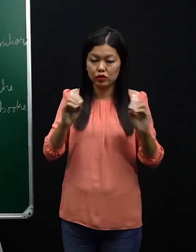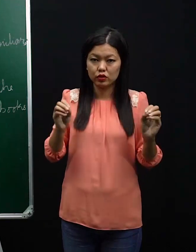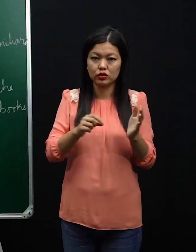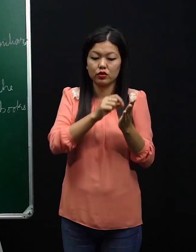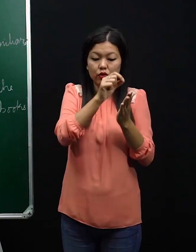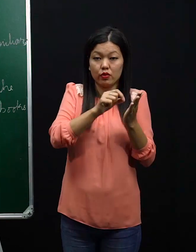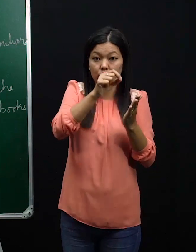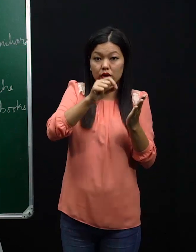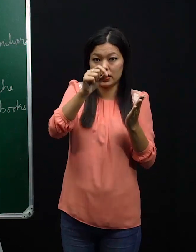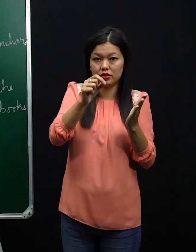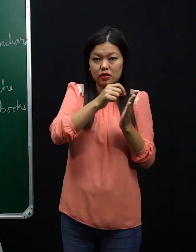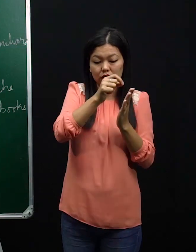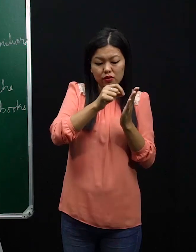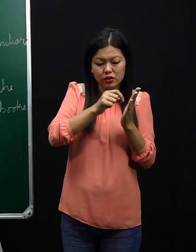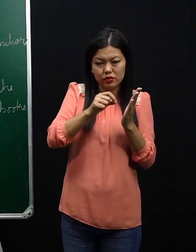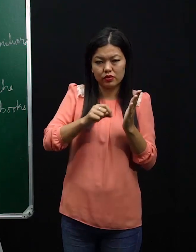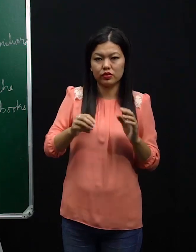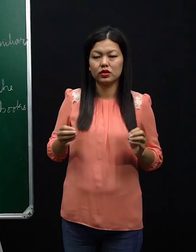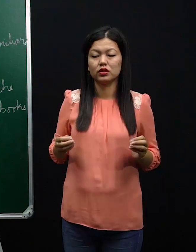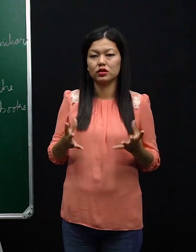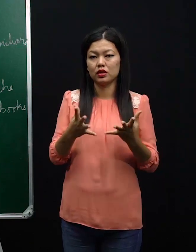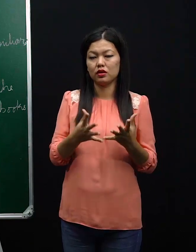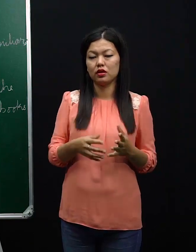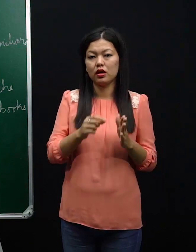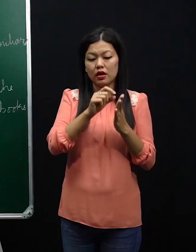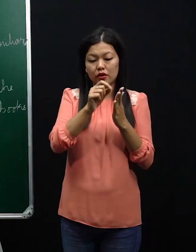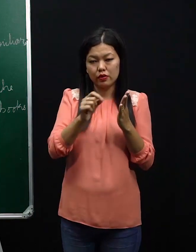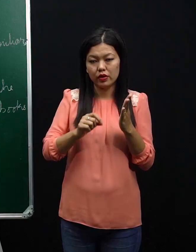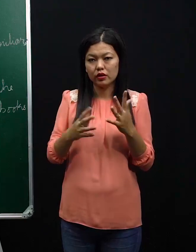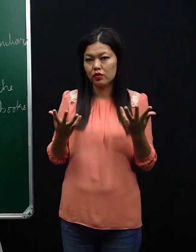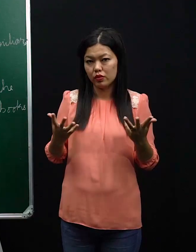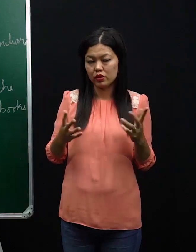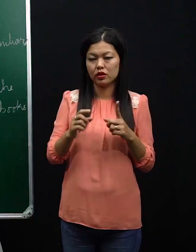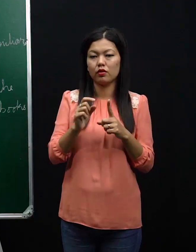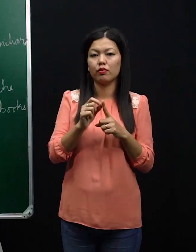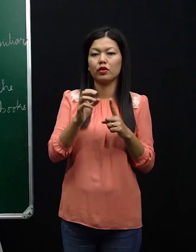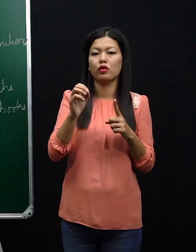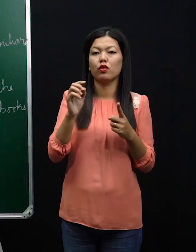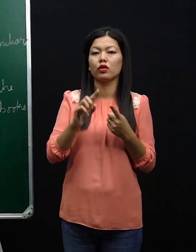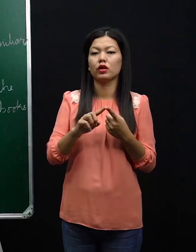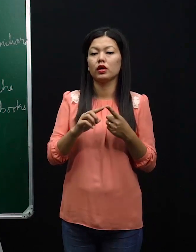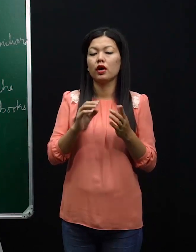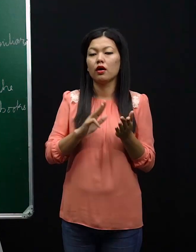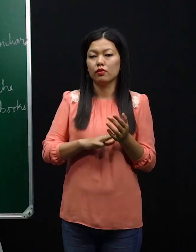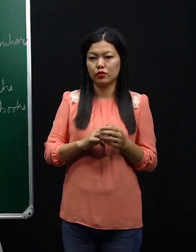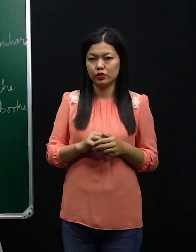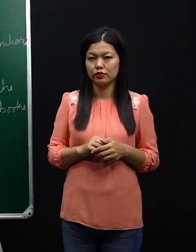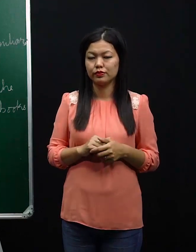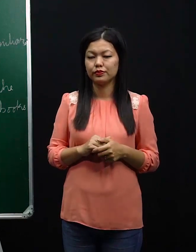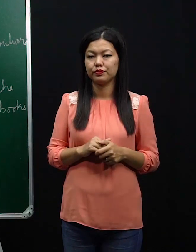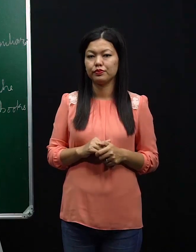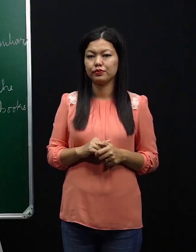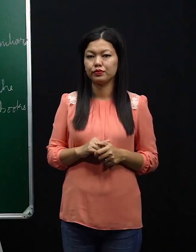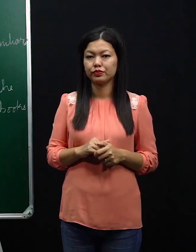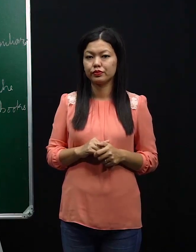book. So he had been reading, and every time he reads this book, he would be expecting that the poet of